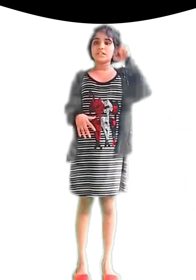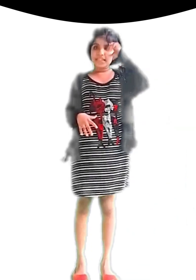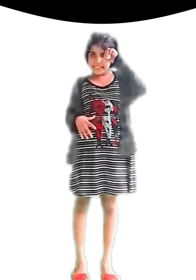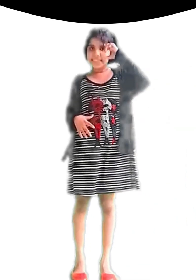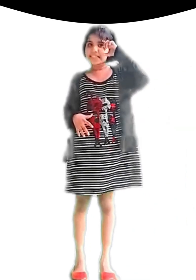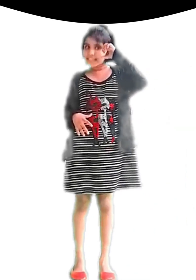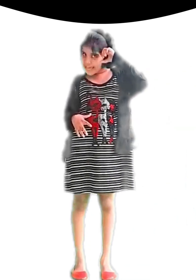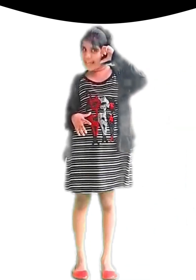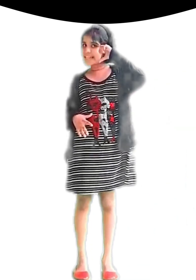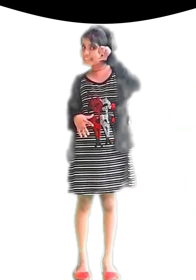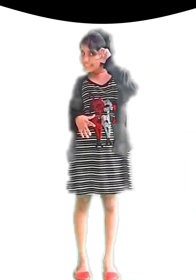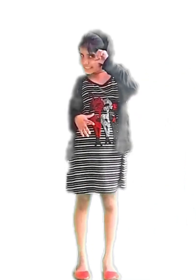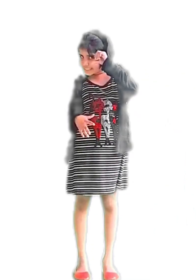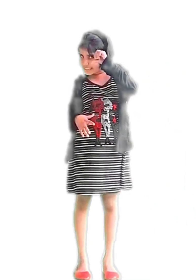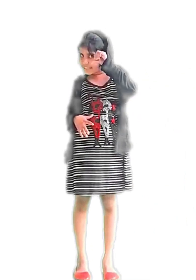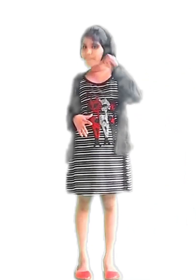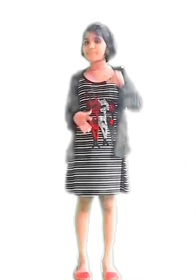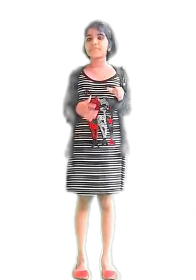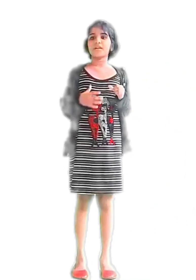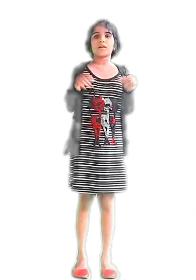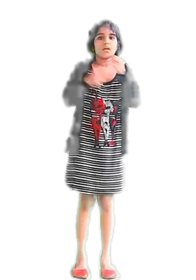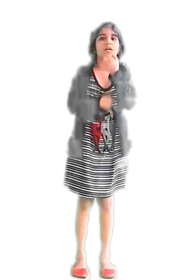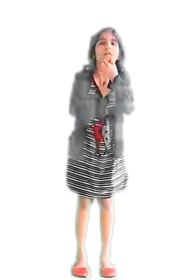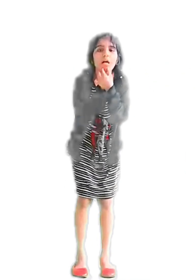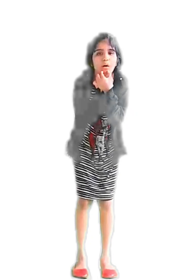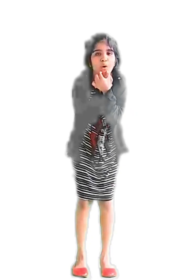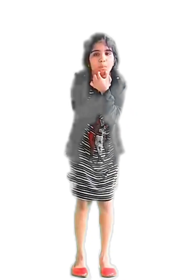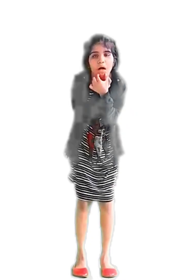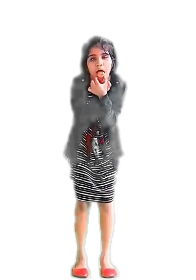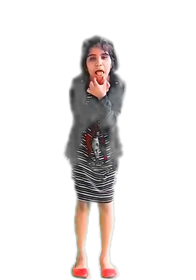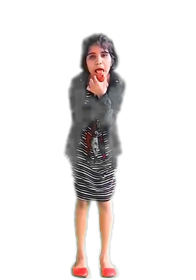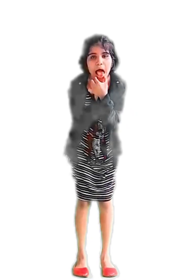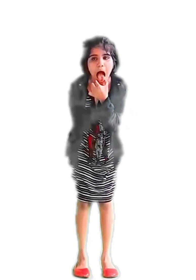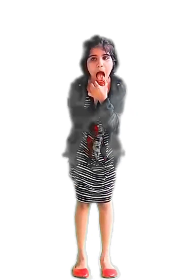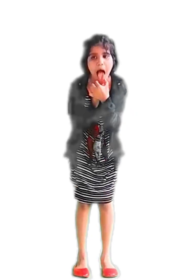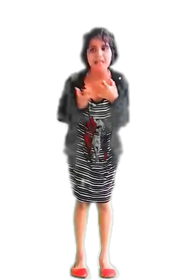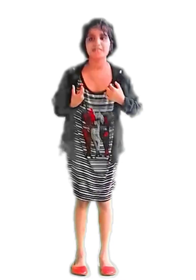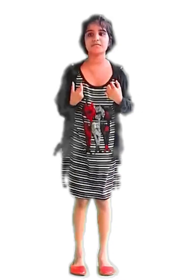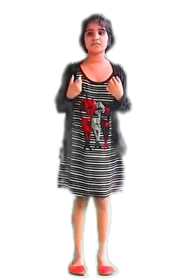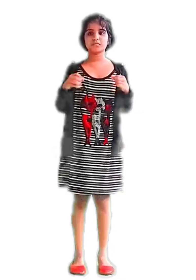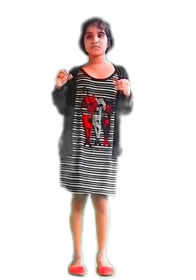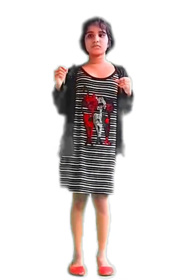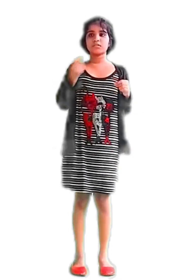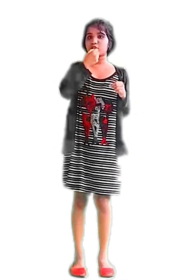the letter G. G, G, goat. G, G,